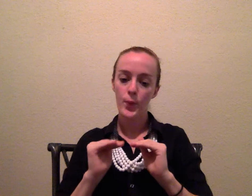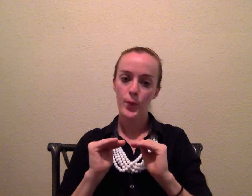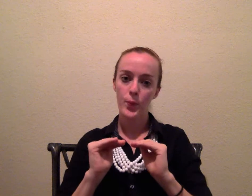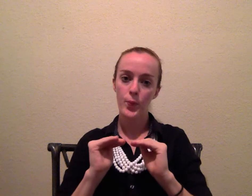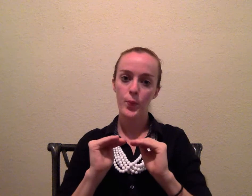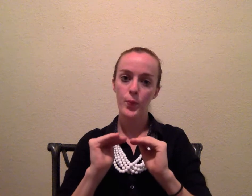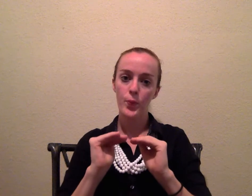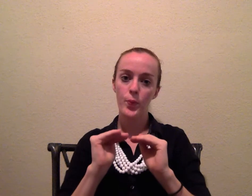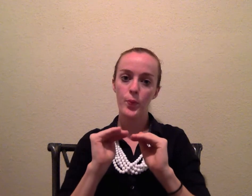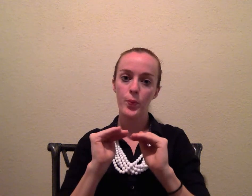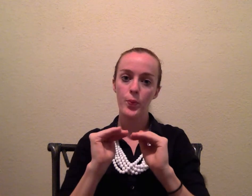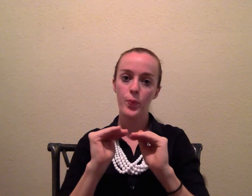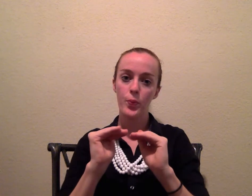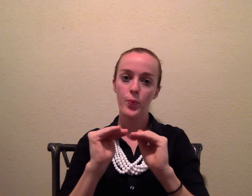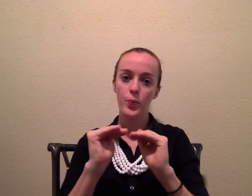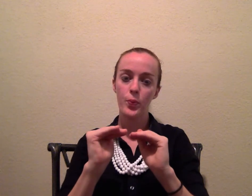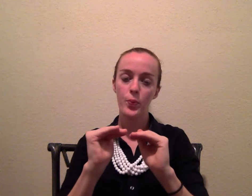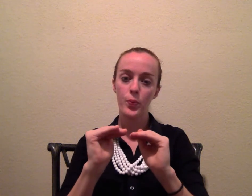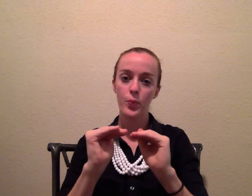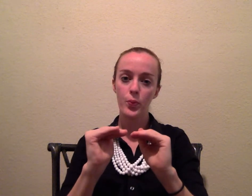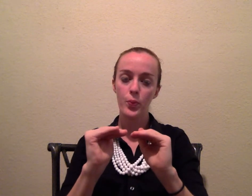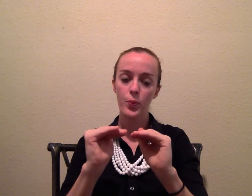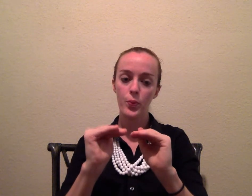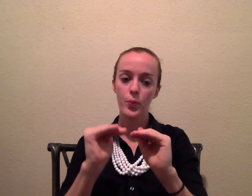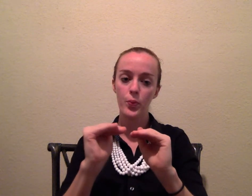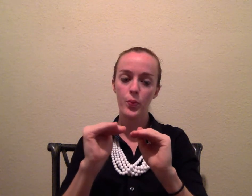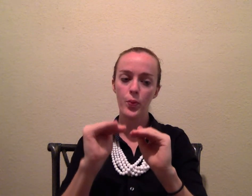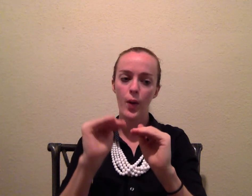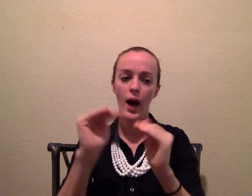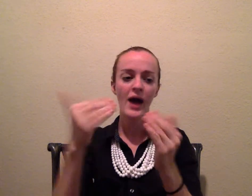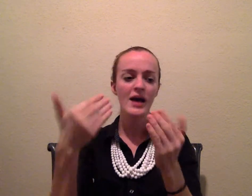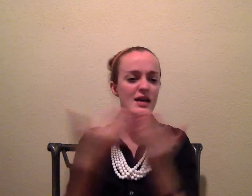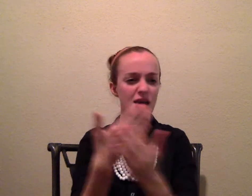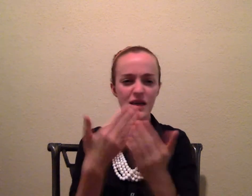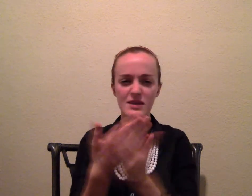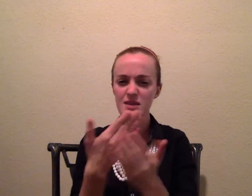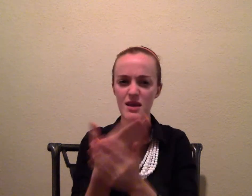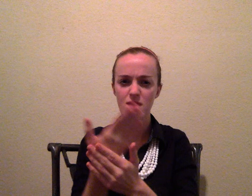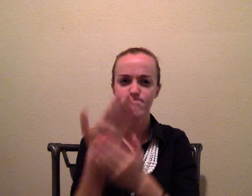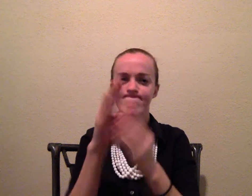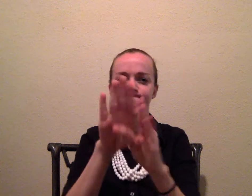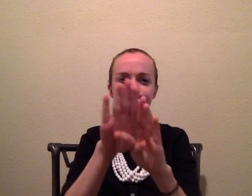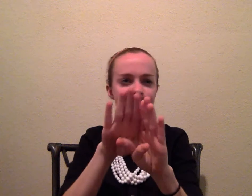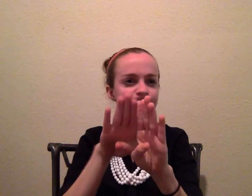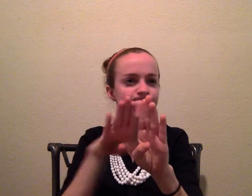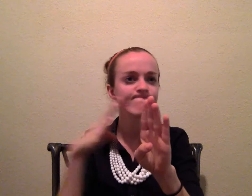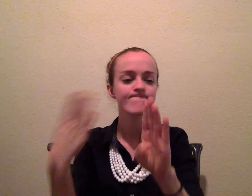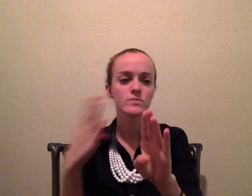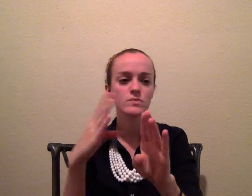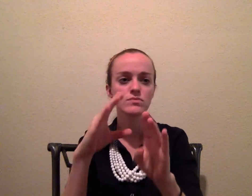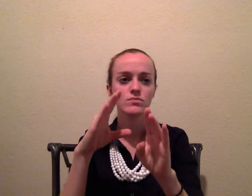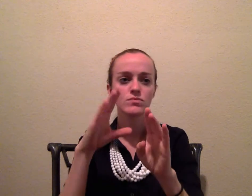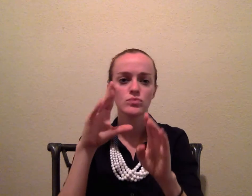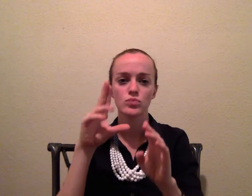level. So with this approach, everybody can access this going in the same way. There's no ugly ramp.